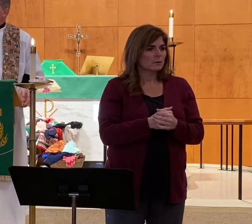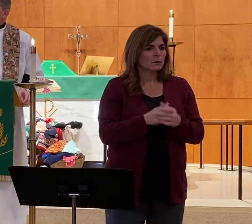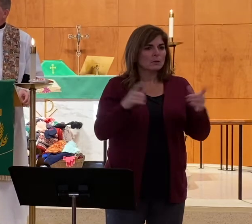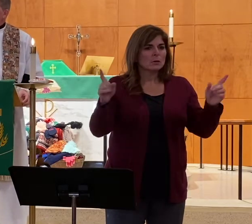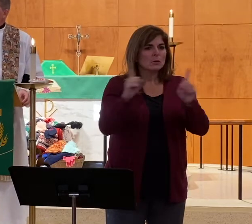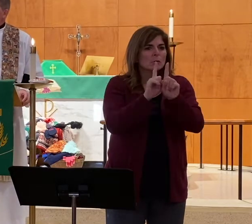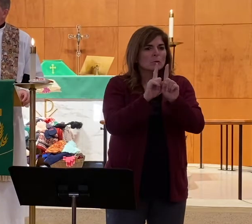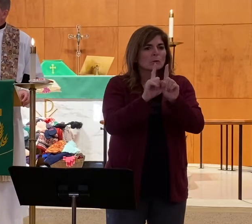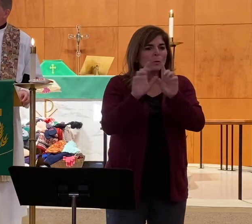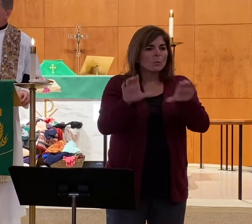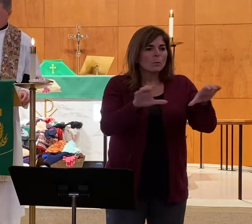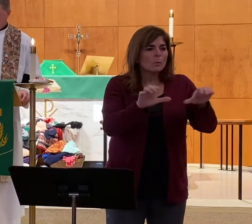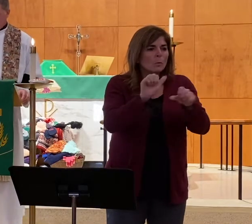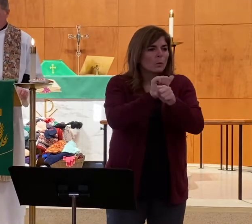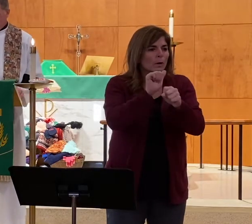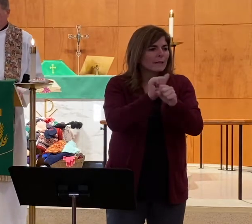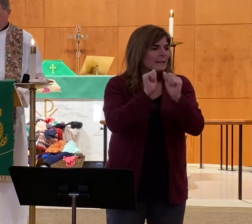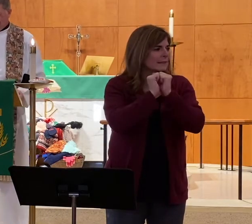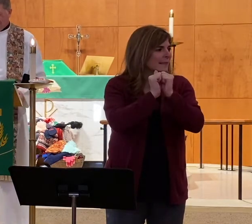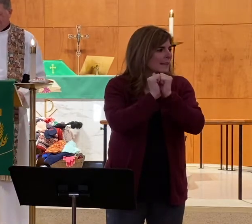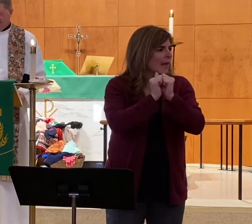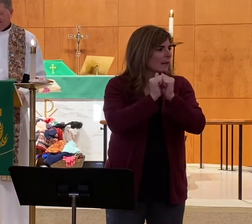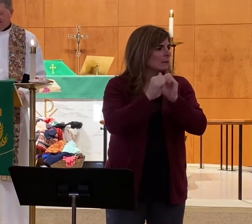together with Jesus.